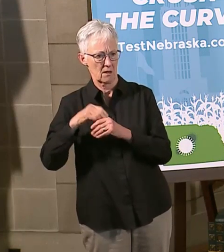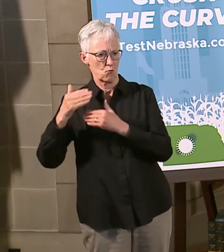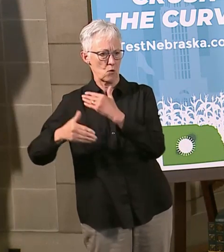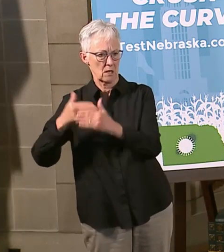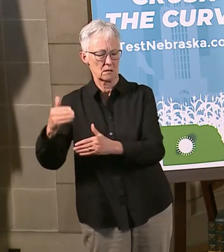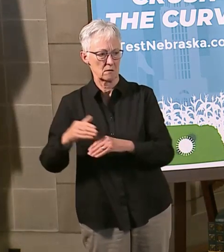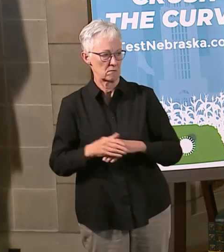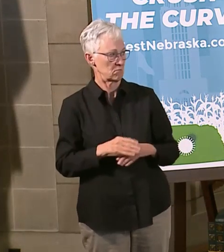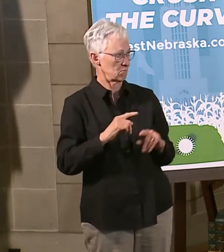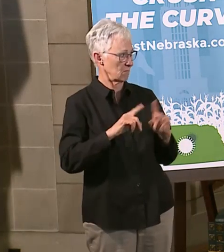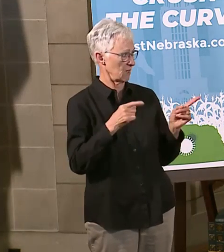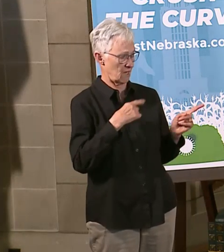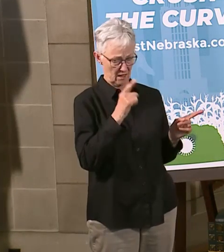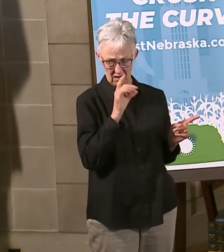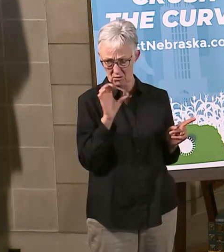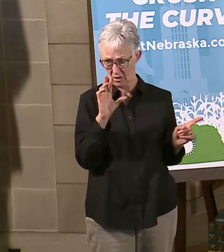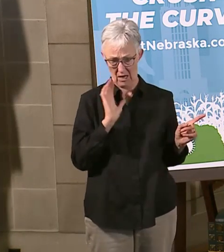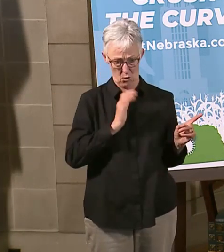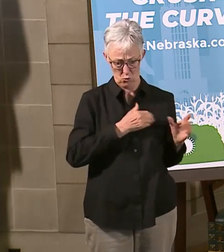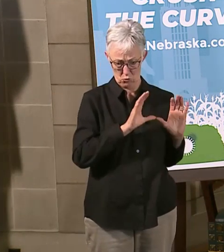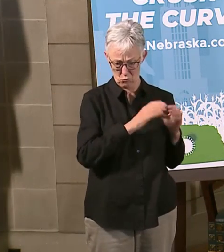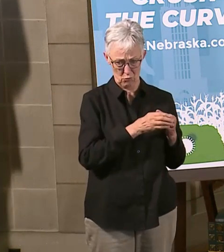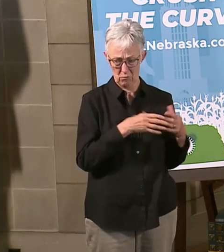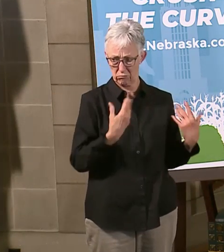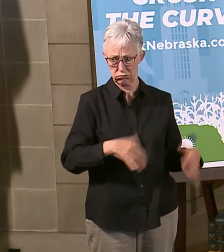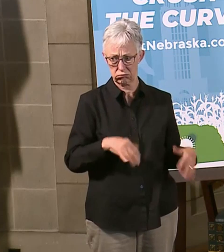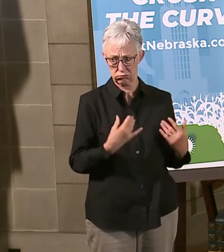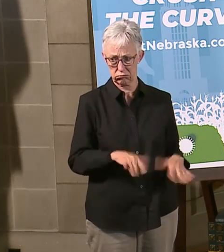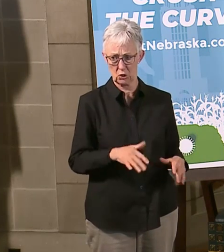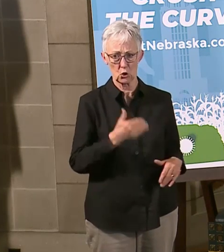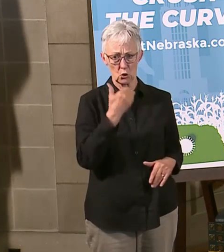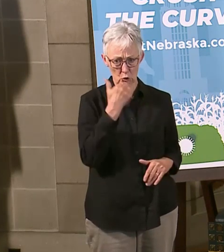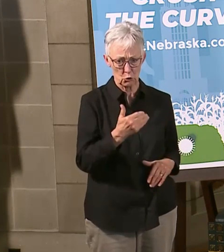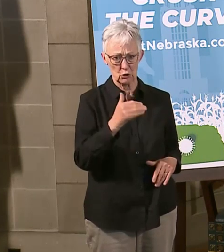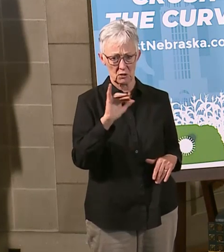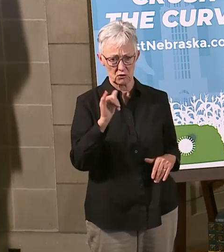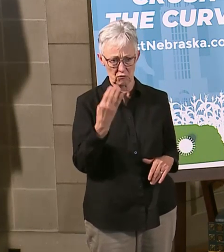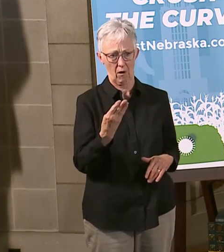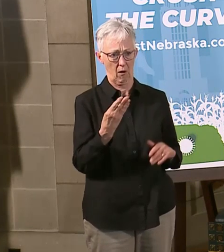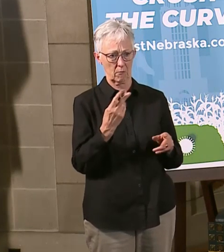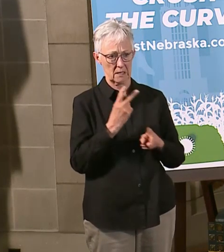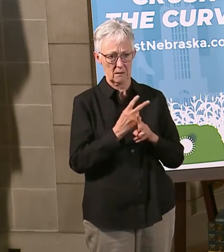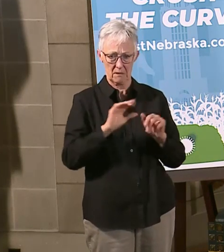I think the crew's been doing a pretty good job of keeping up, all things considered. The tidal wave,